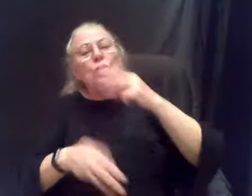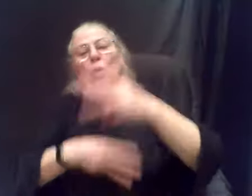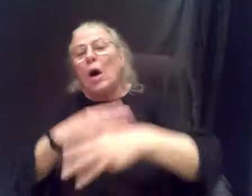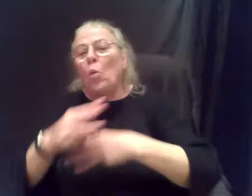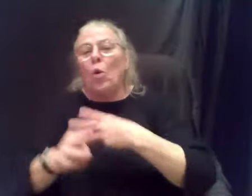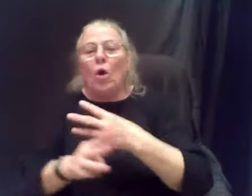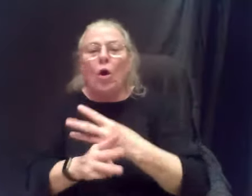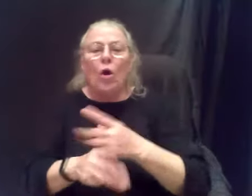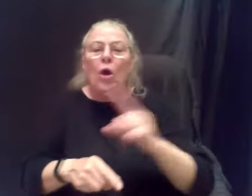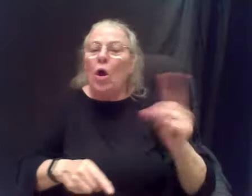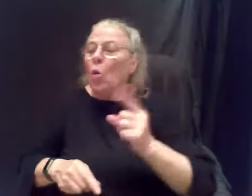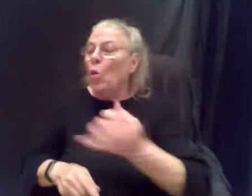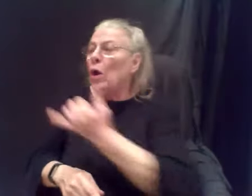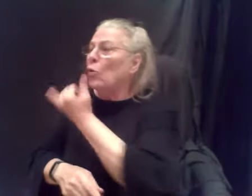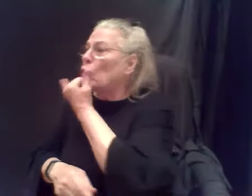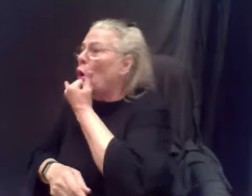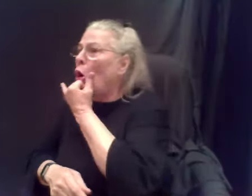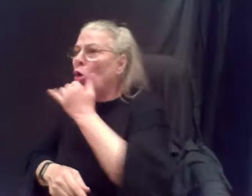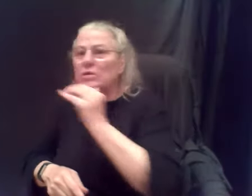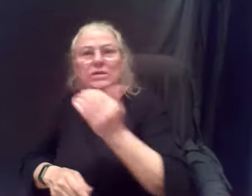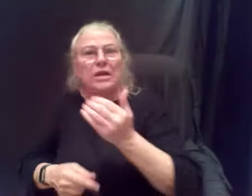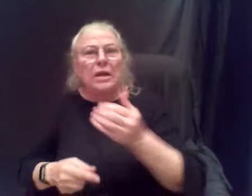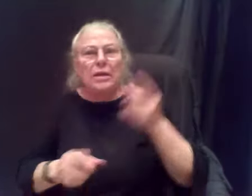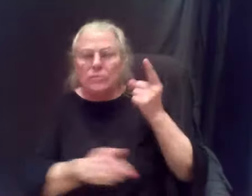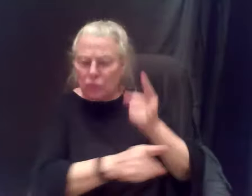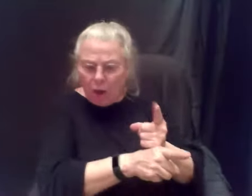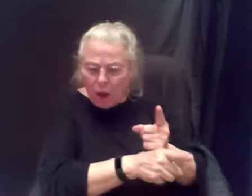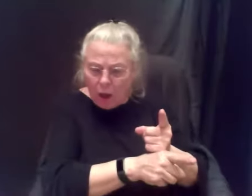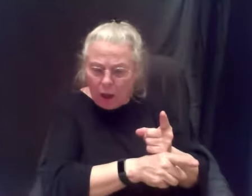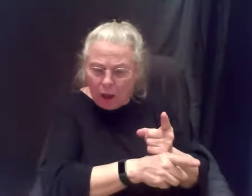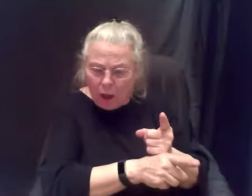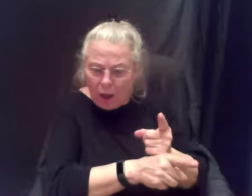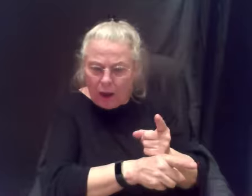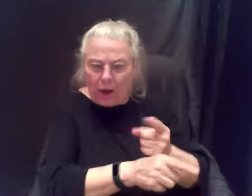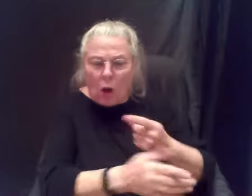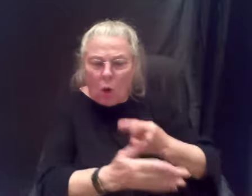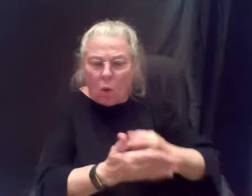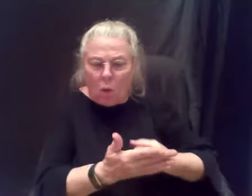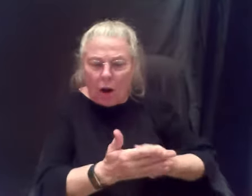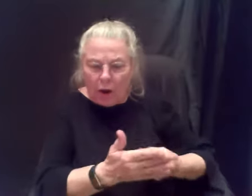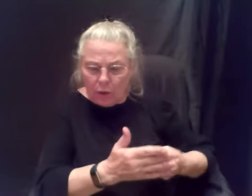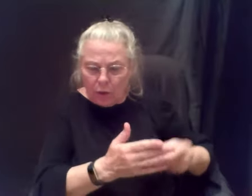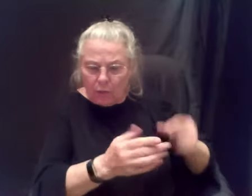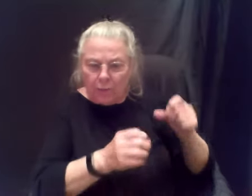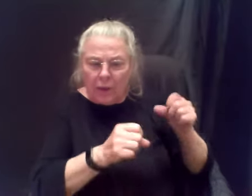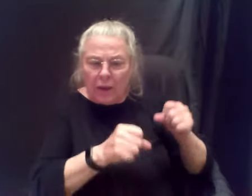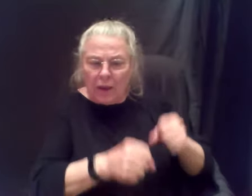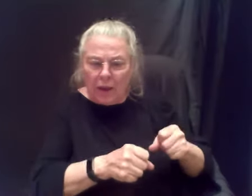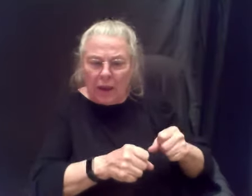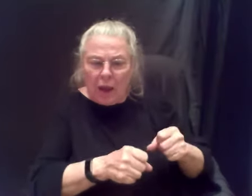a world where wrong seems right. What could be